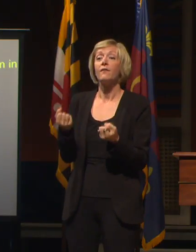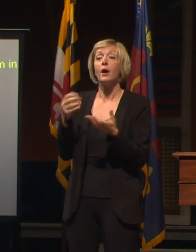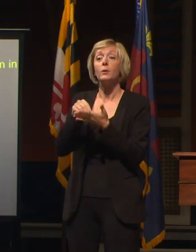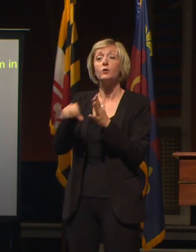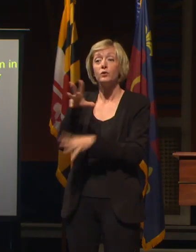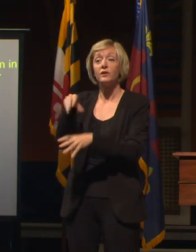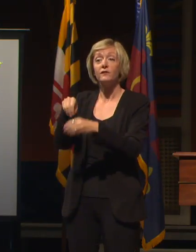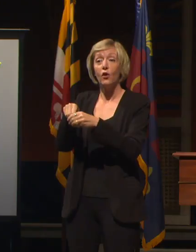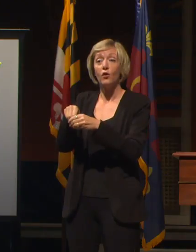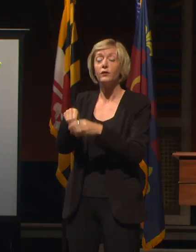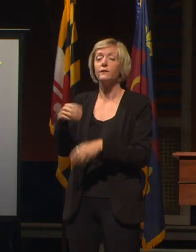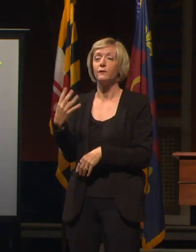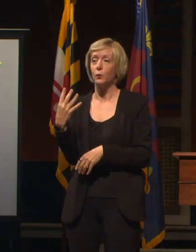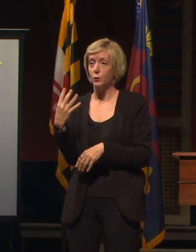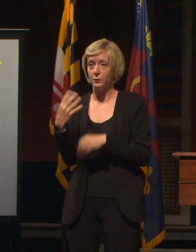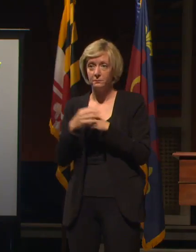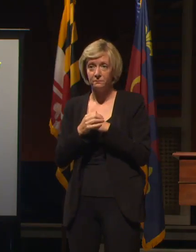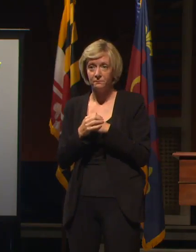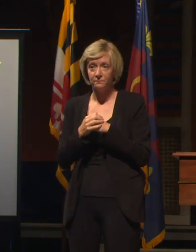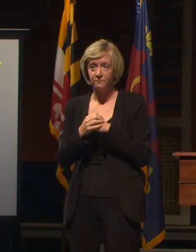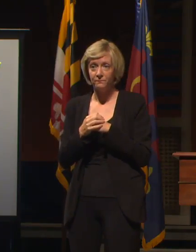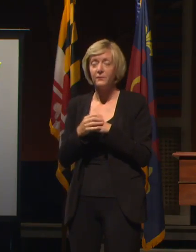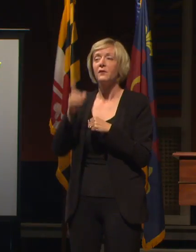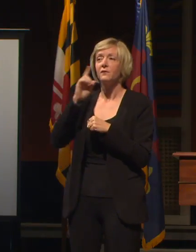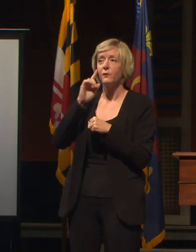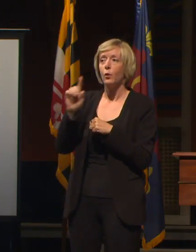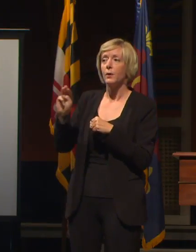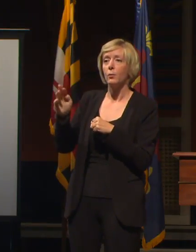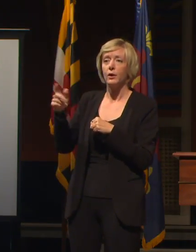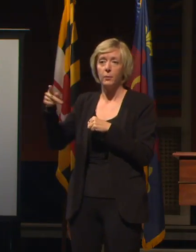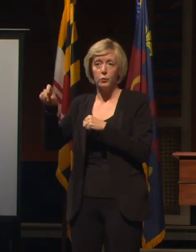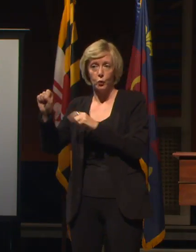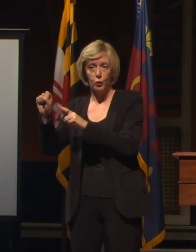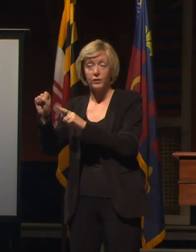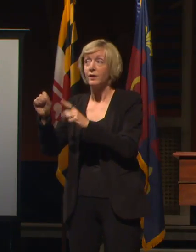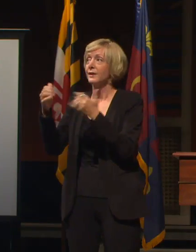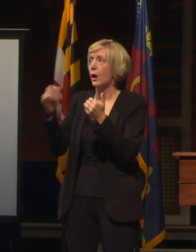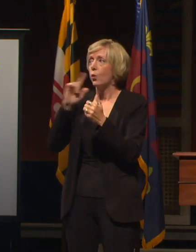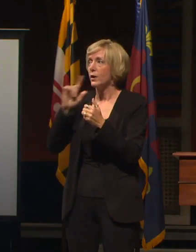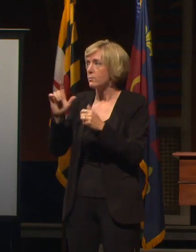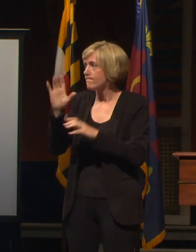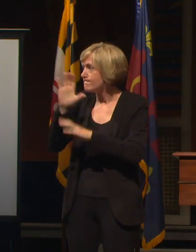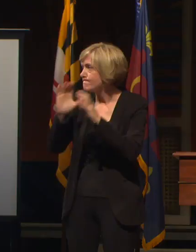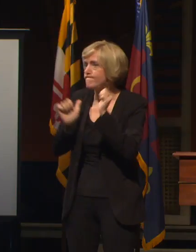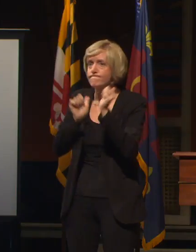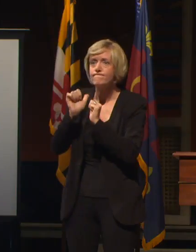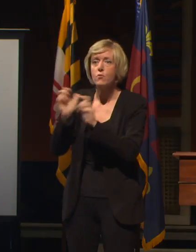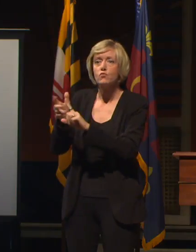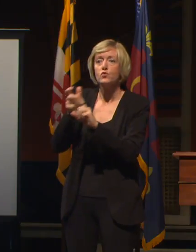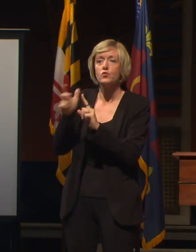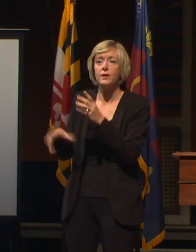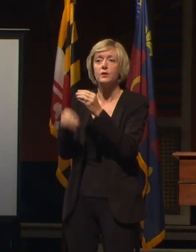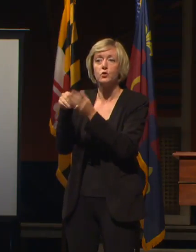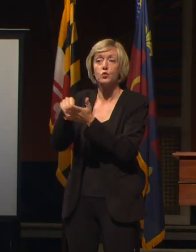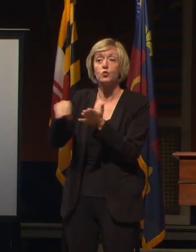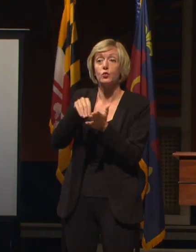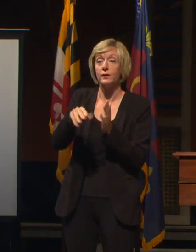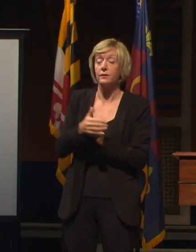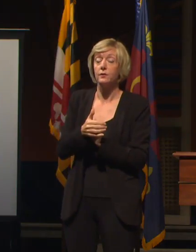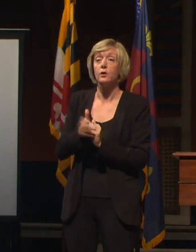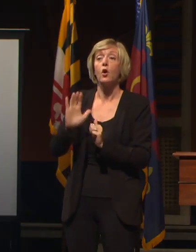the recovery academic program, and Montgomery County Public Schools is actively recruiting additional students. It is